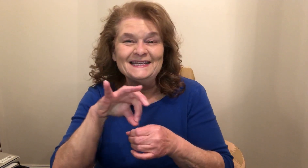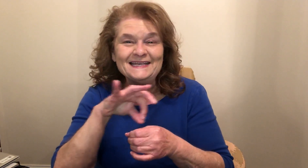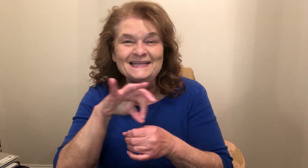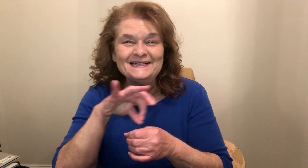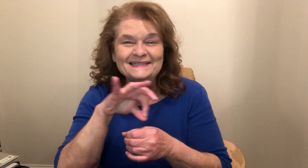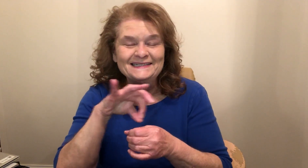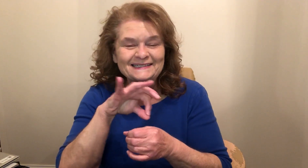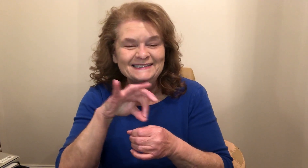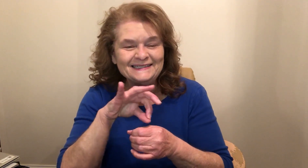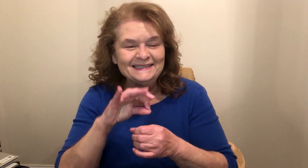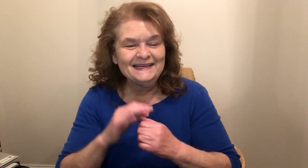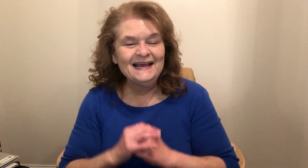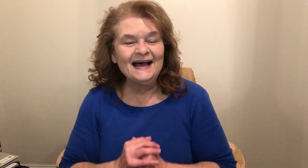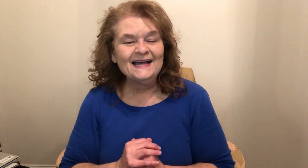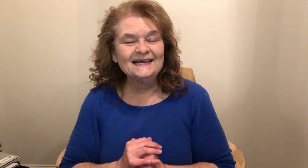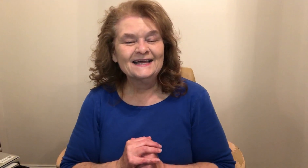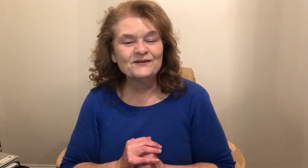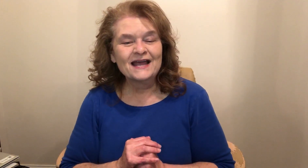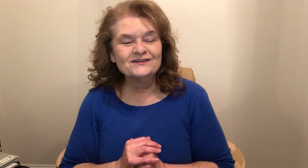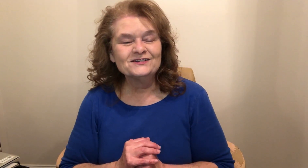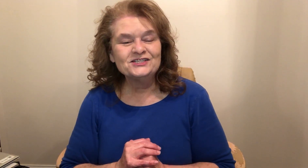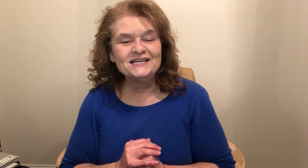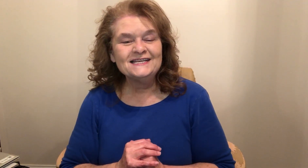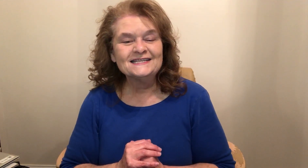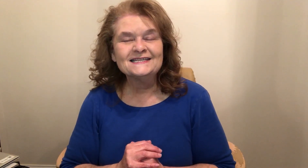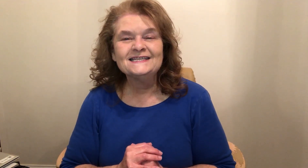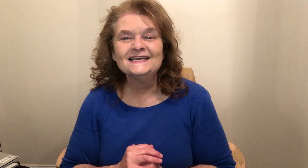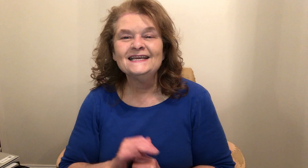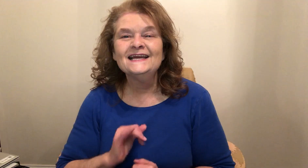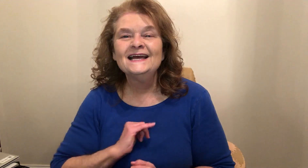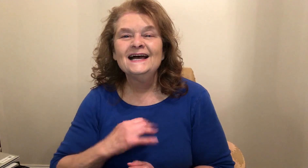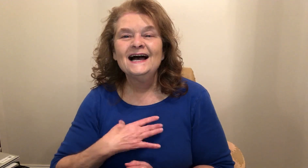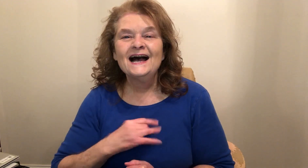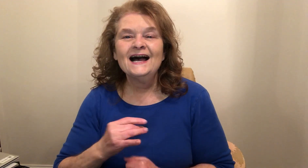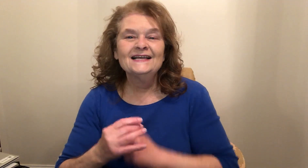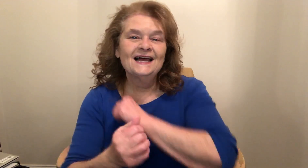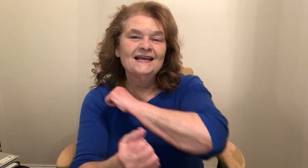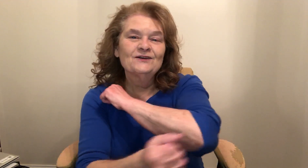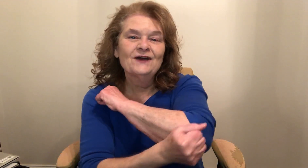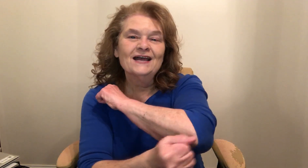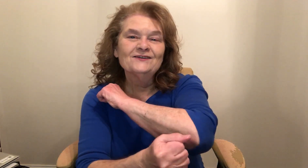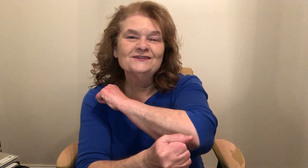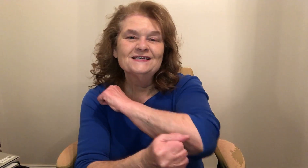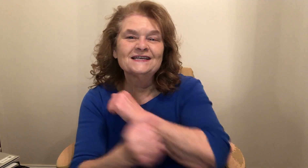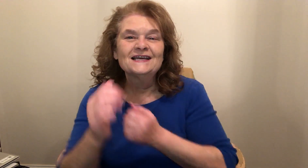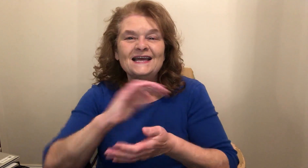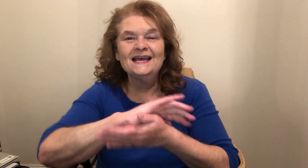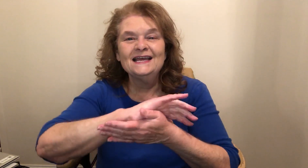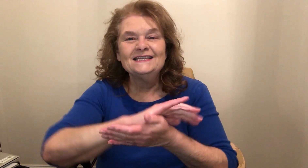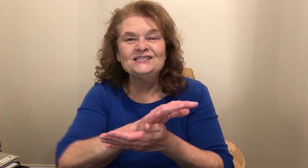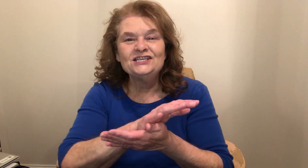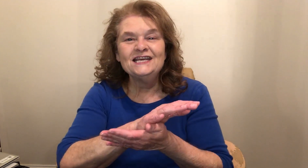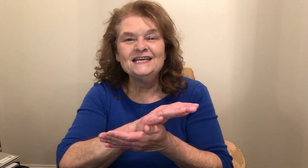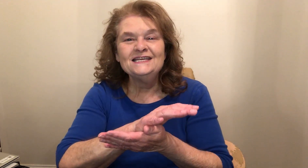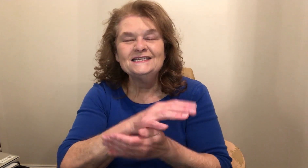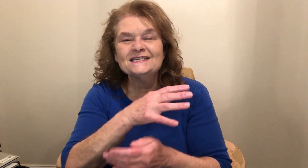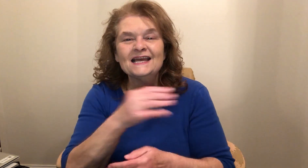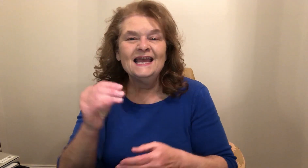tea. I like crackers, cheese, and tea. I like crackers, cheese,